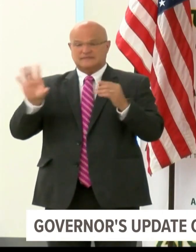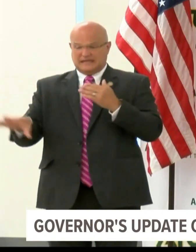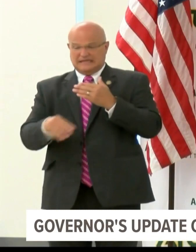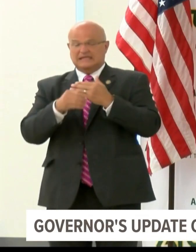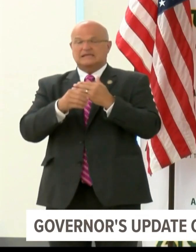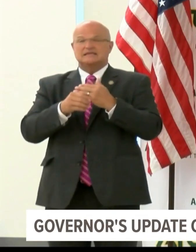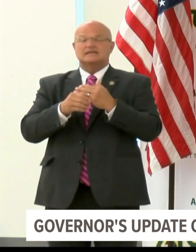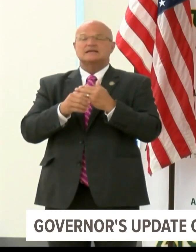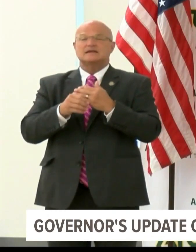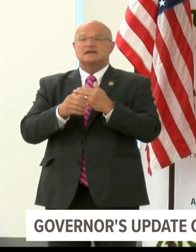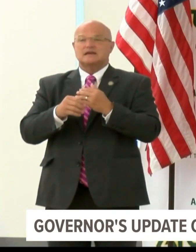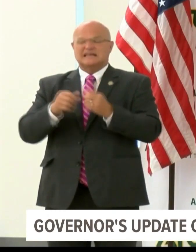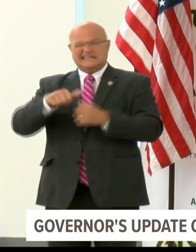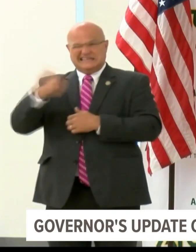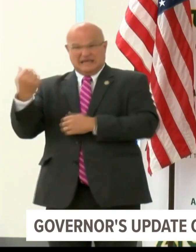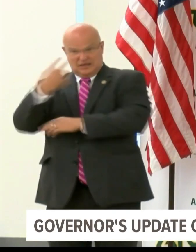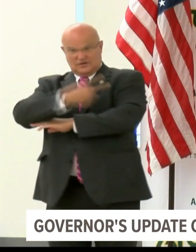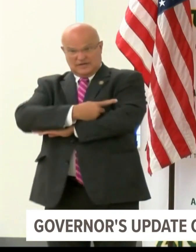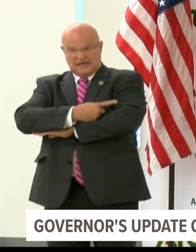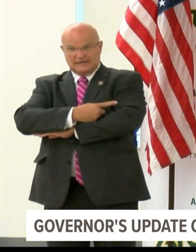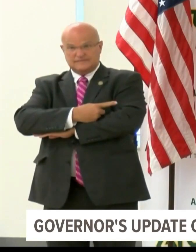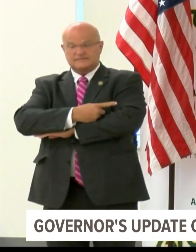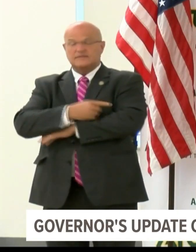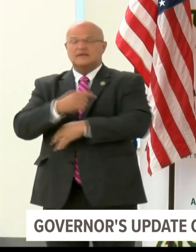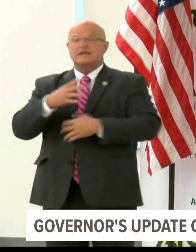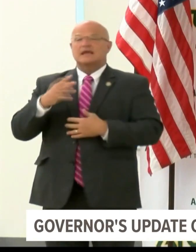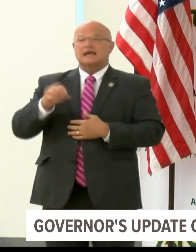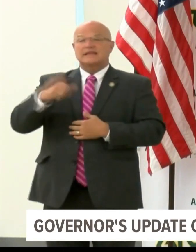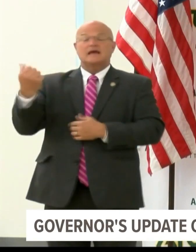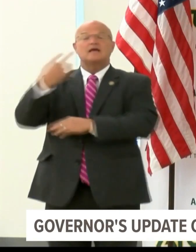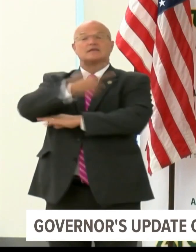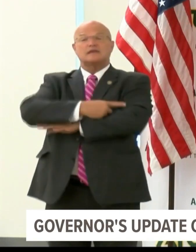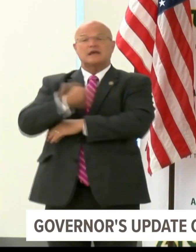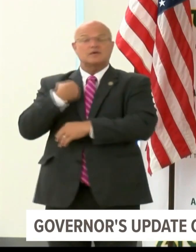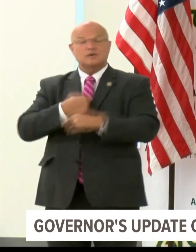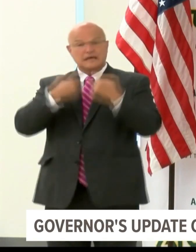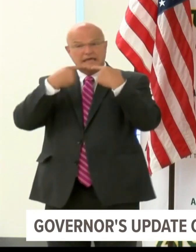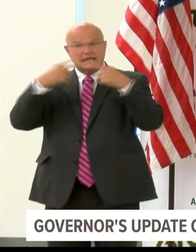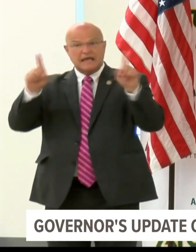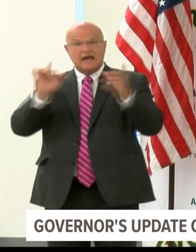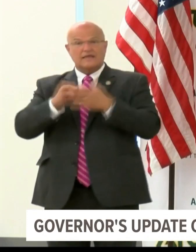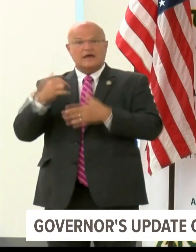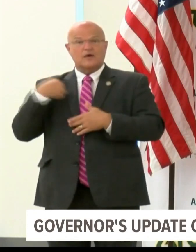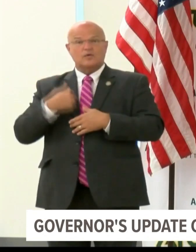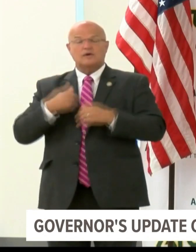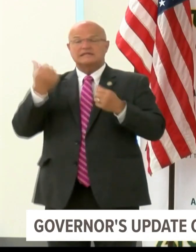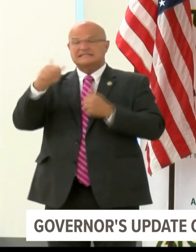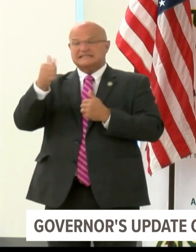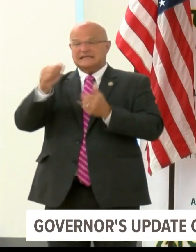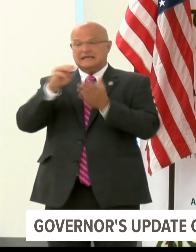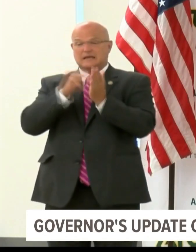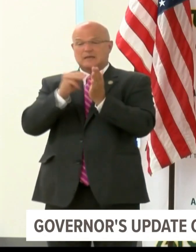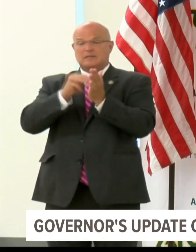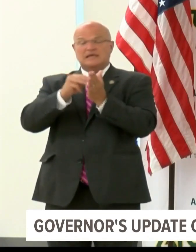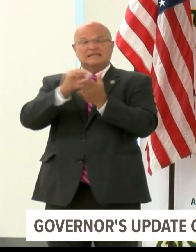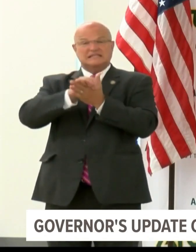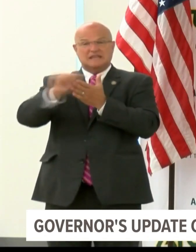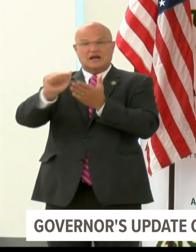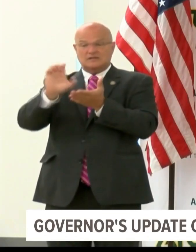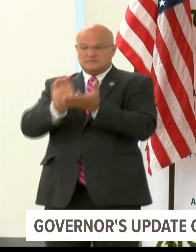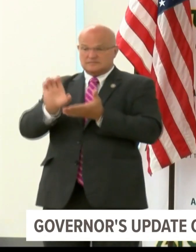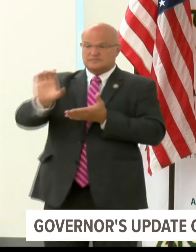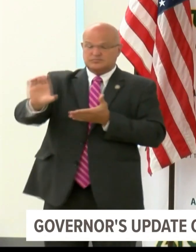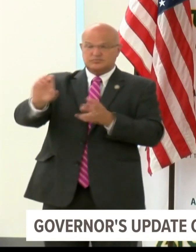addition to the announcement we made the other day. And the other day we announced that we were putting $10 million